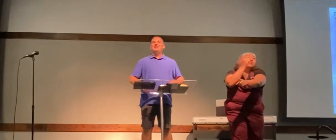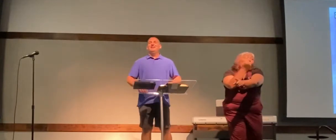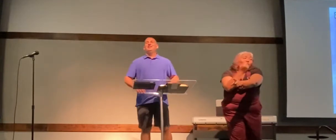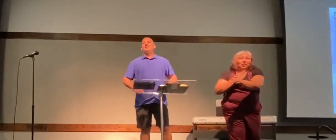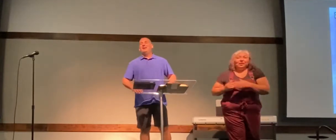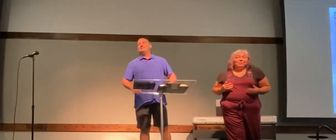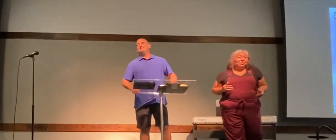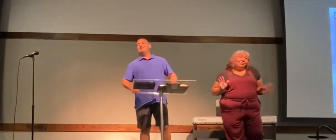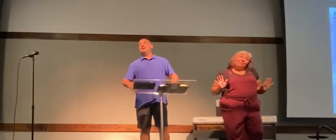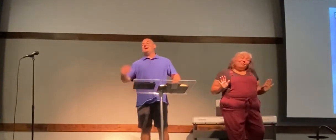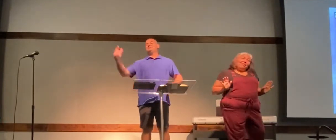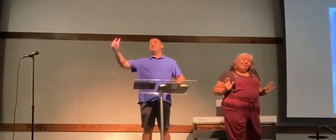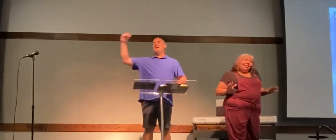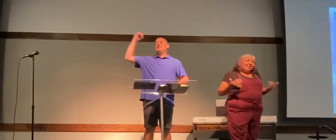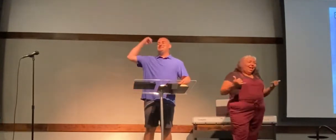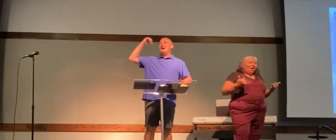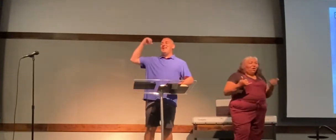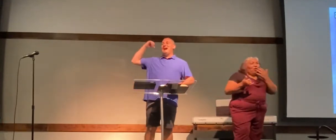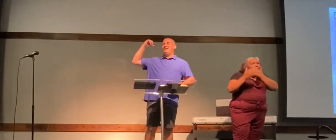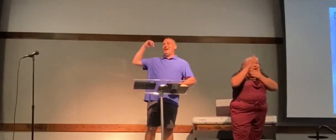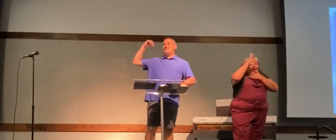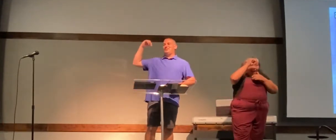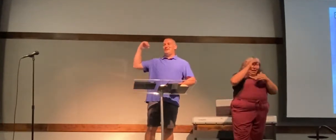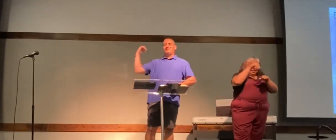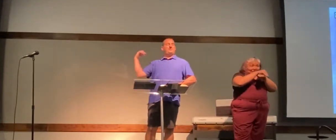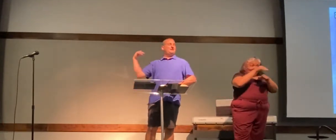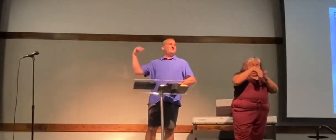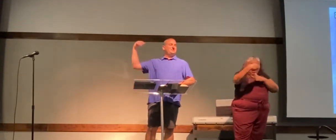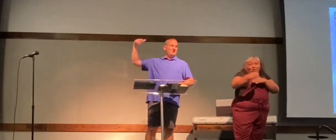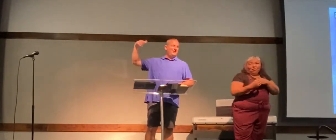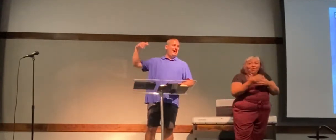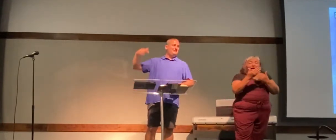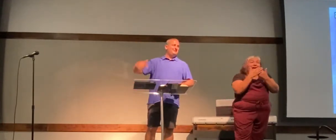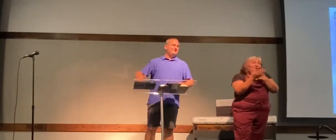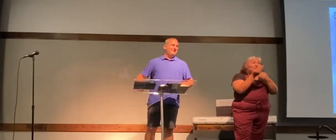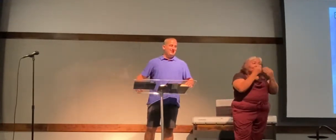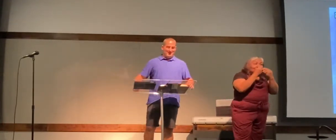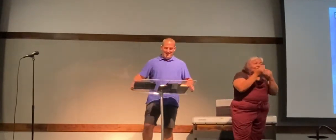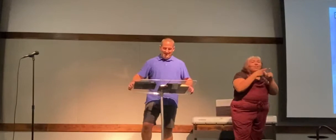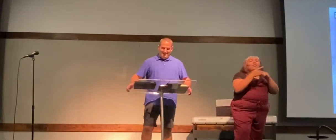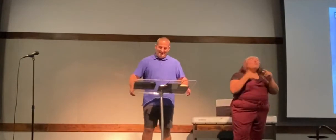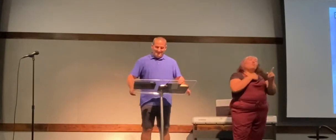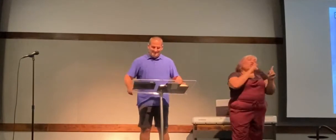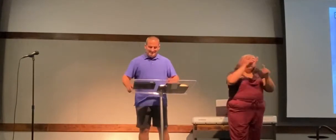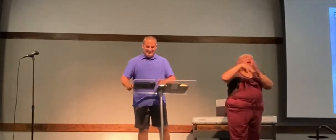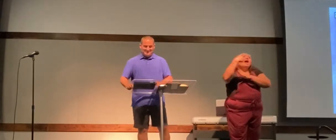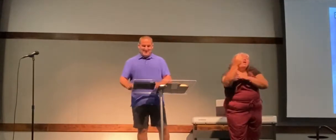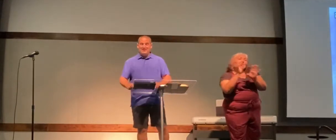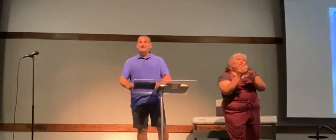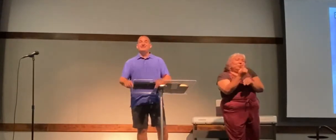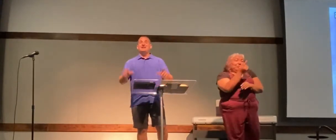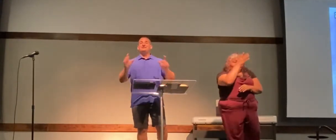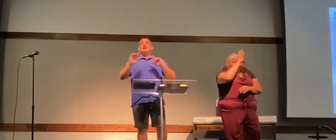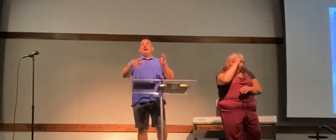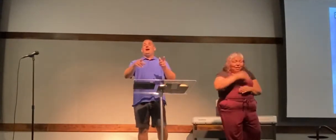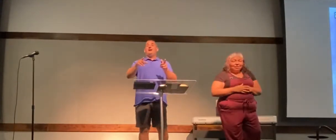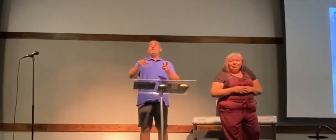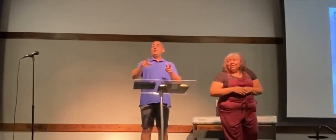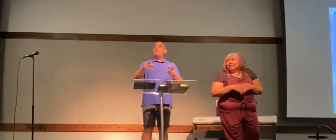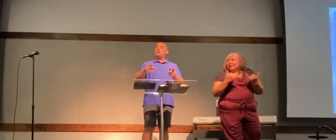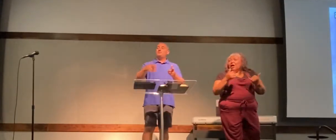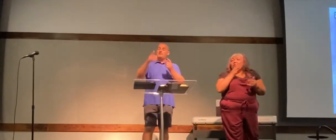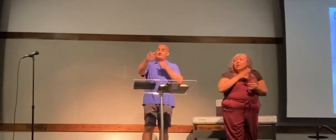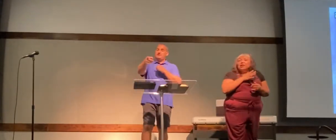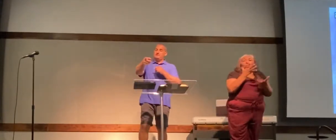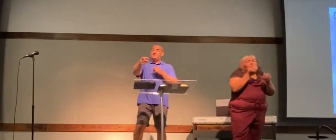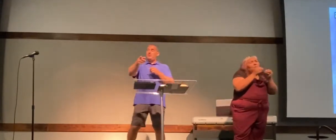only? All right, so then guys night out. After we have refreshments, we'll go out and do something, okay? I'm just kidding. So, hey, listen, ladies, if you